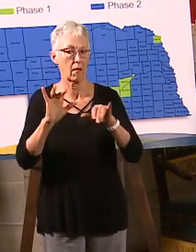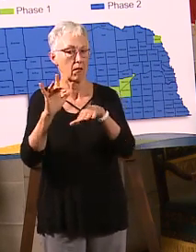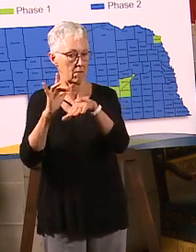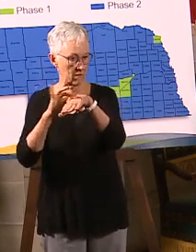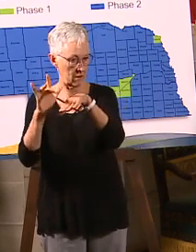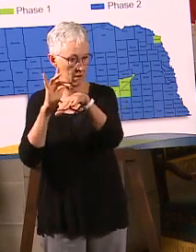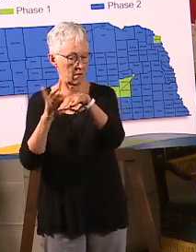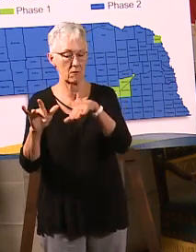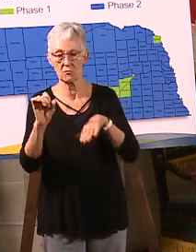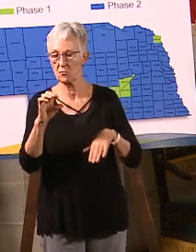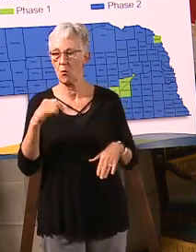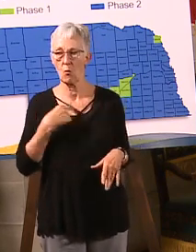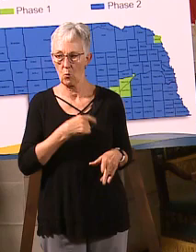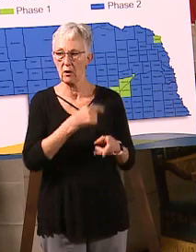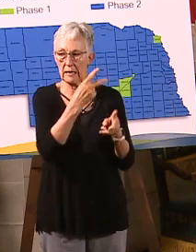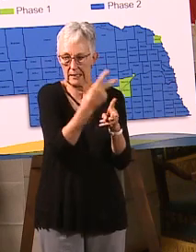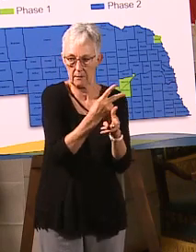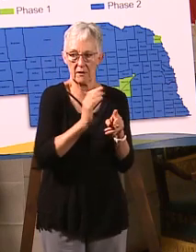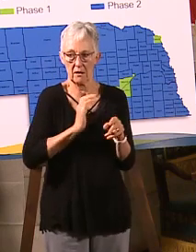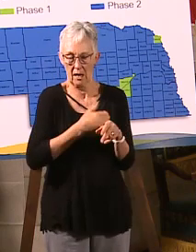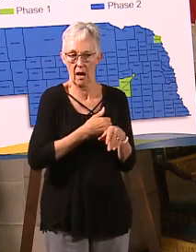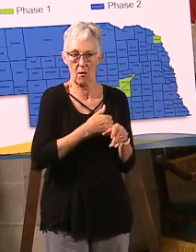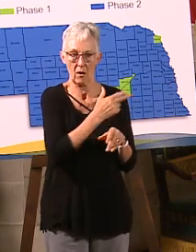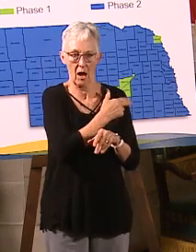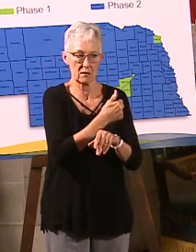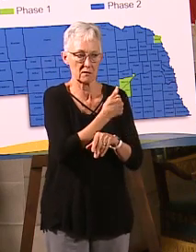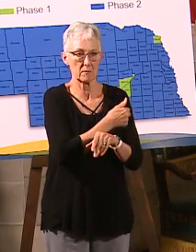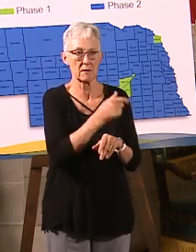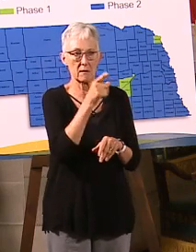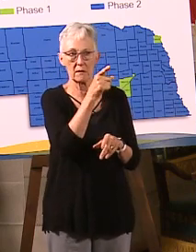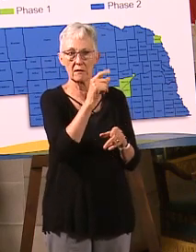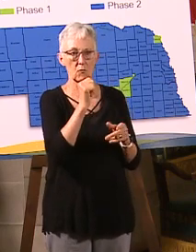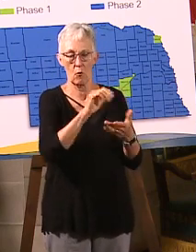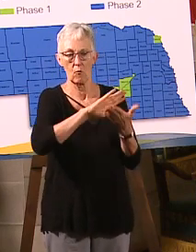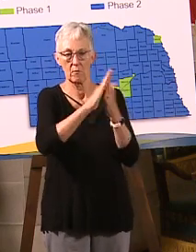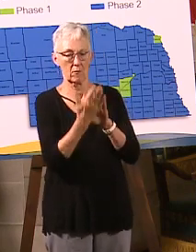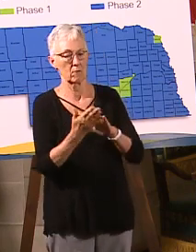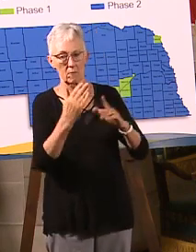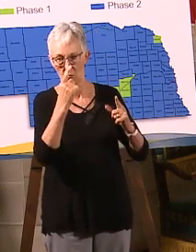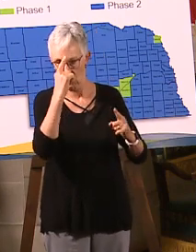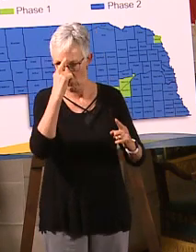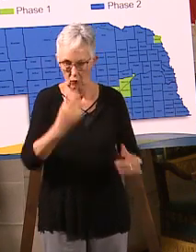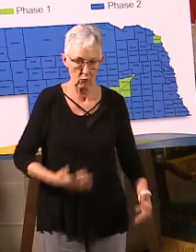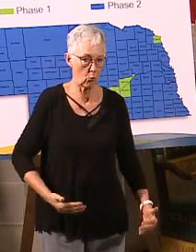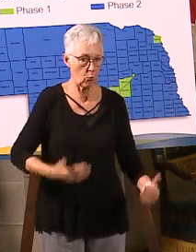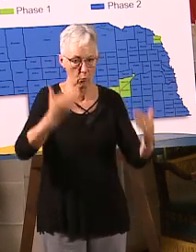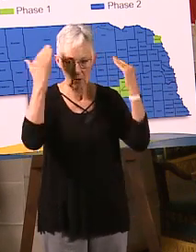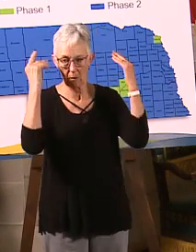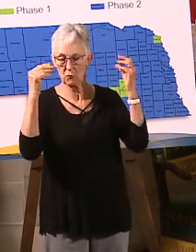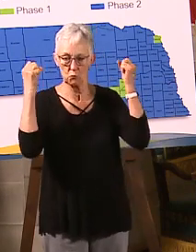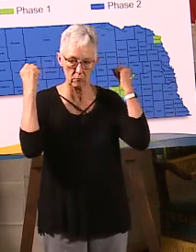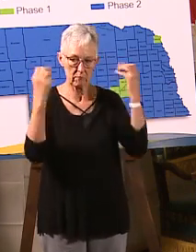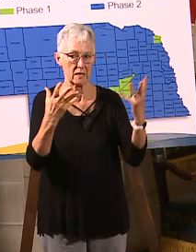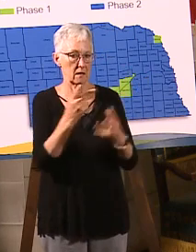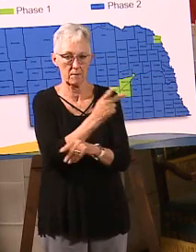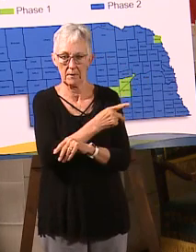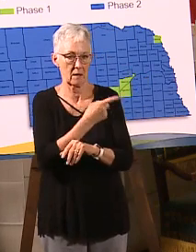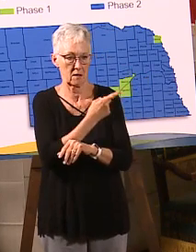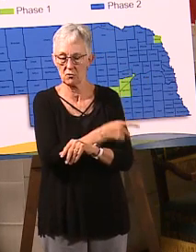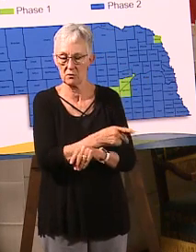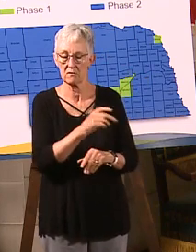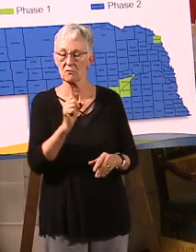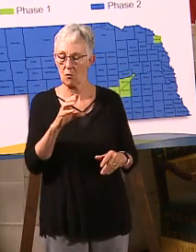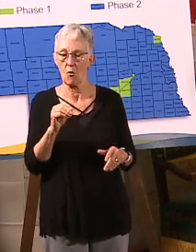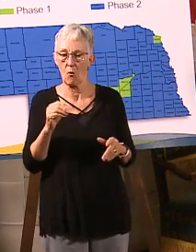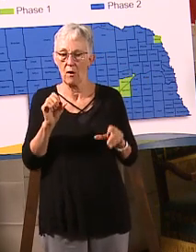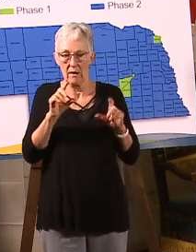system, make sure we've got that hospital bed, that ICU bed, or that ventilator available for anybody who needs it at the moment they need it. We